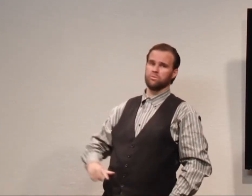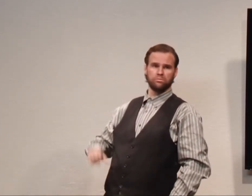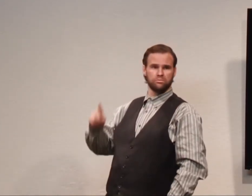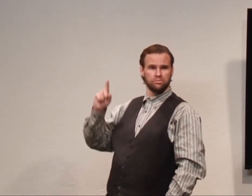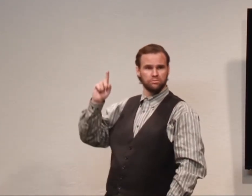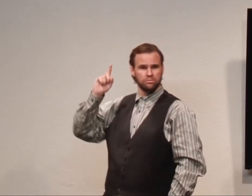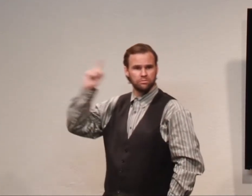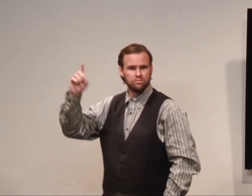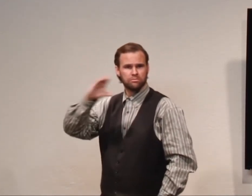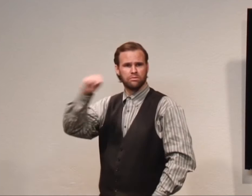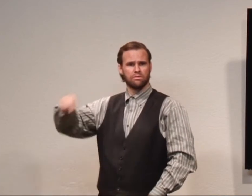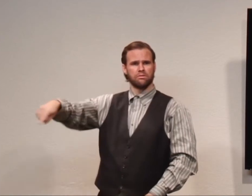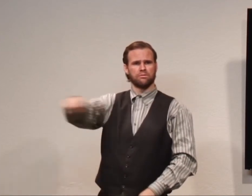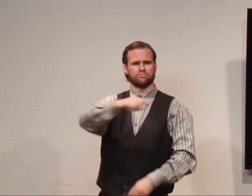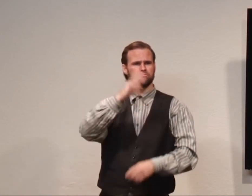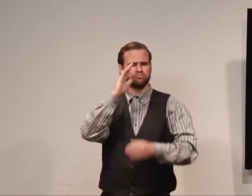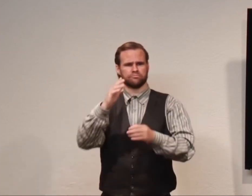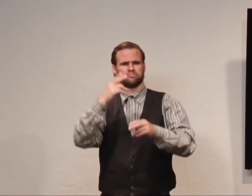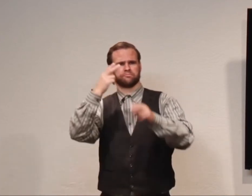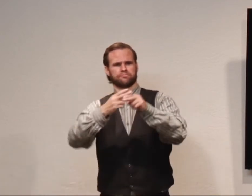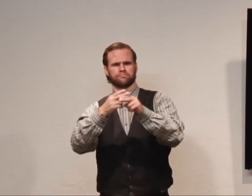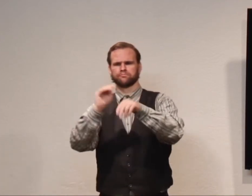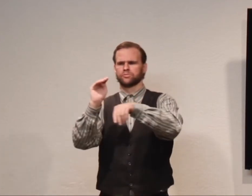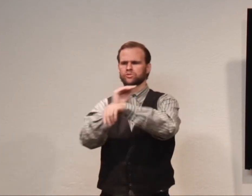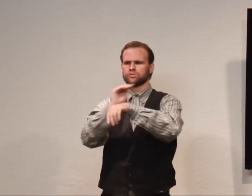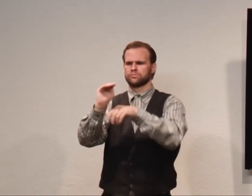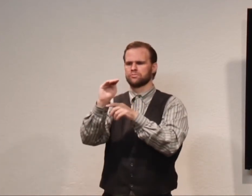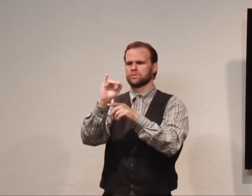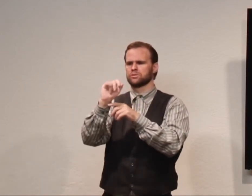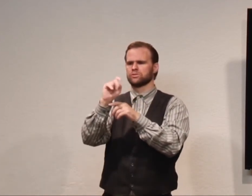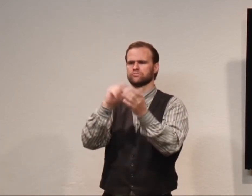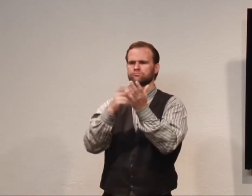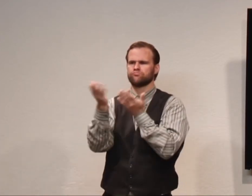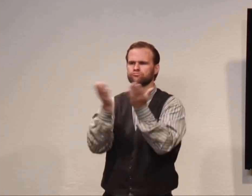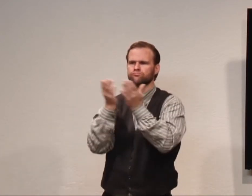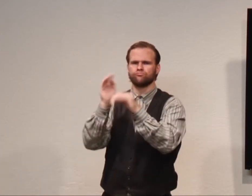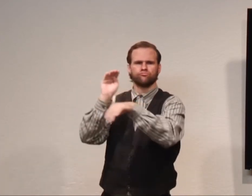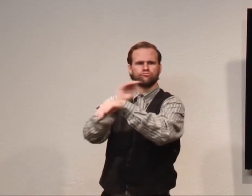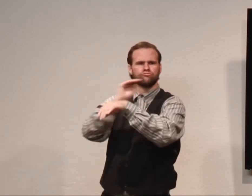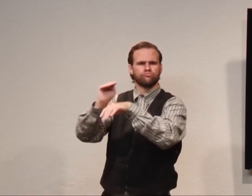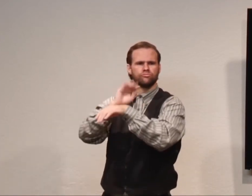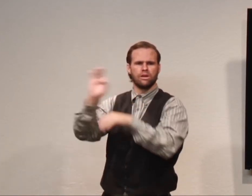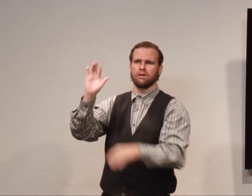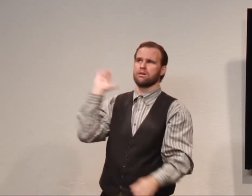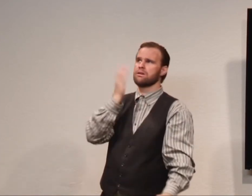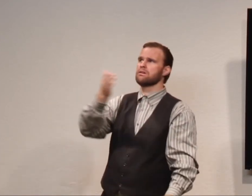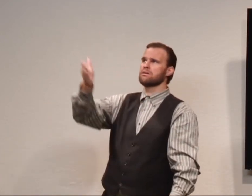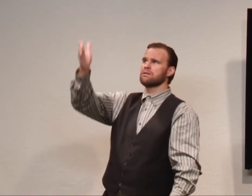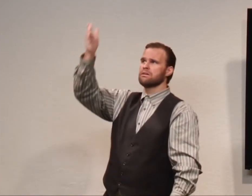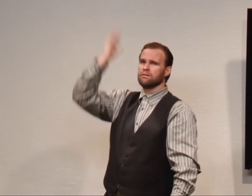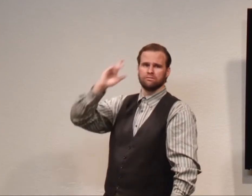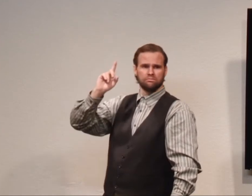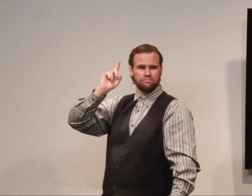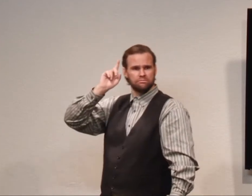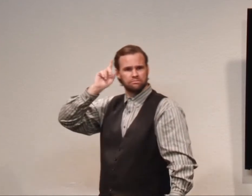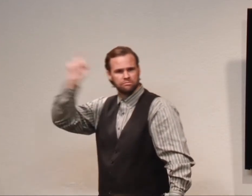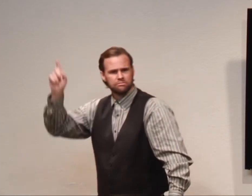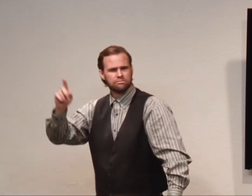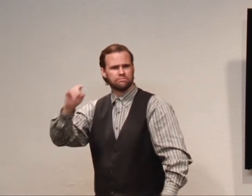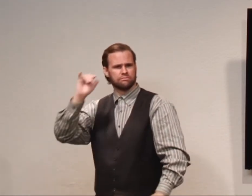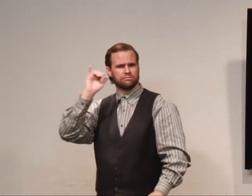"You will be called priests of the Lord, and you will be named ministers of our God."